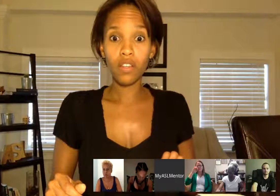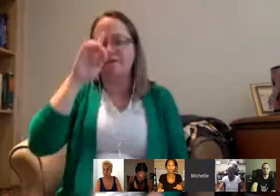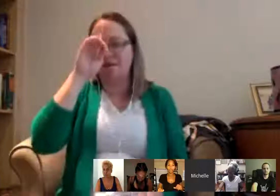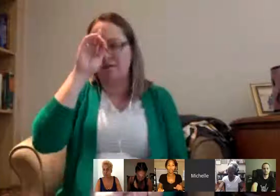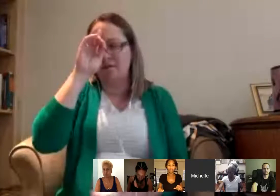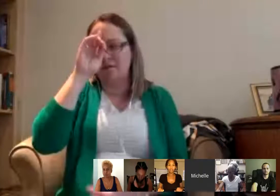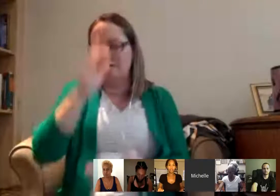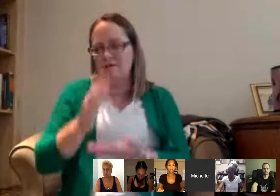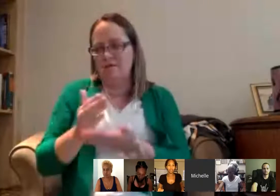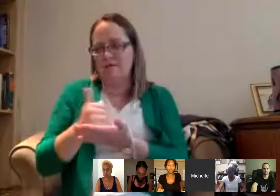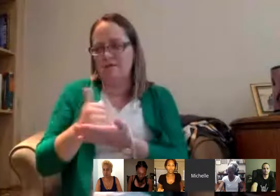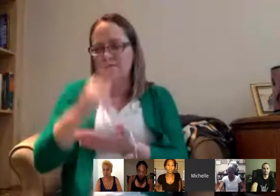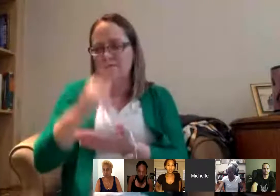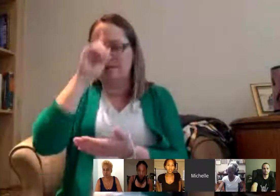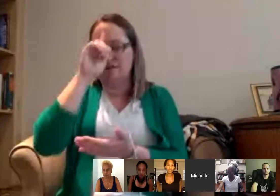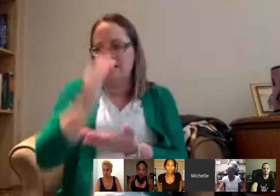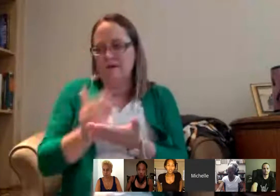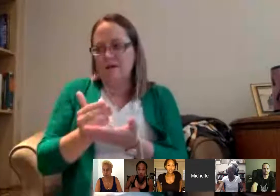I